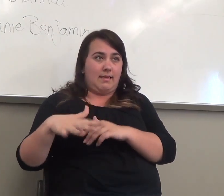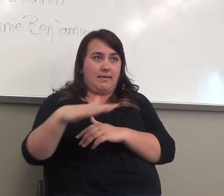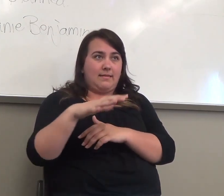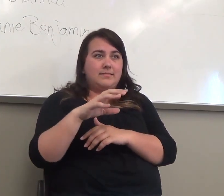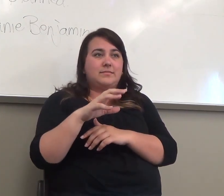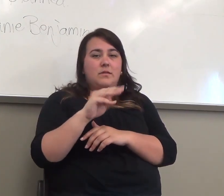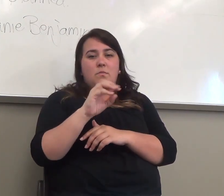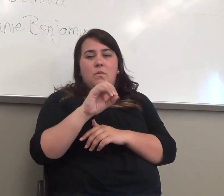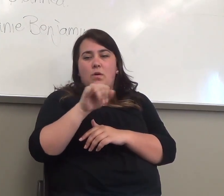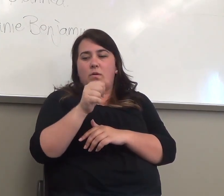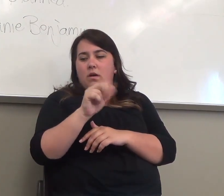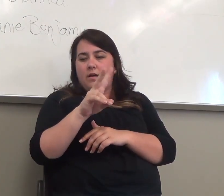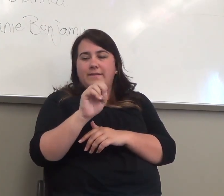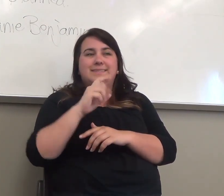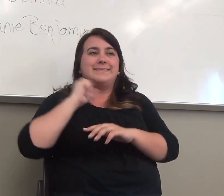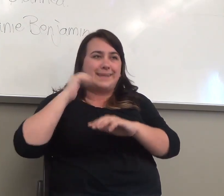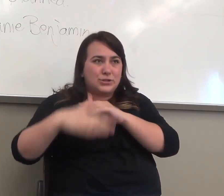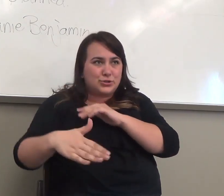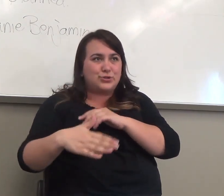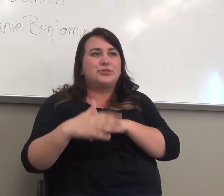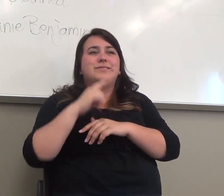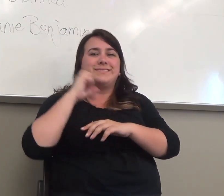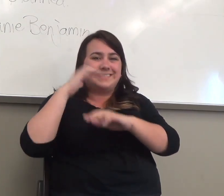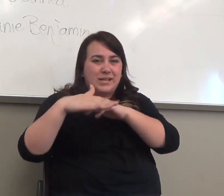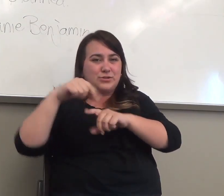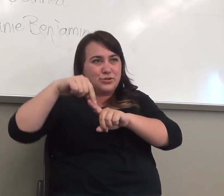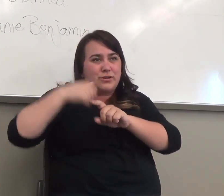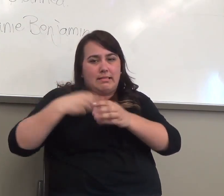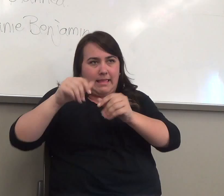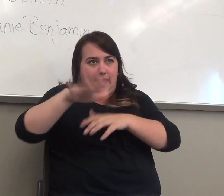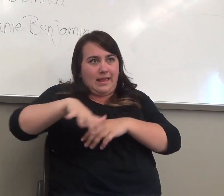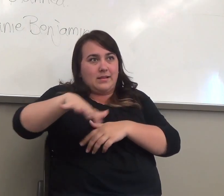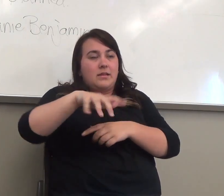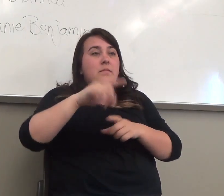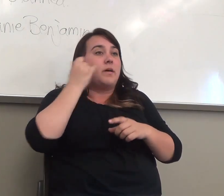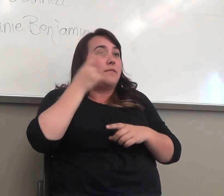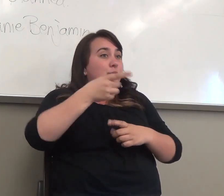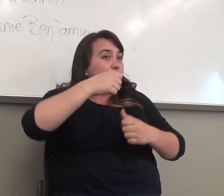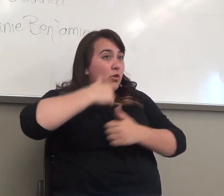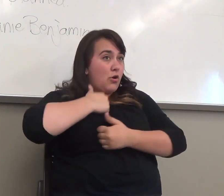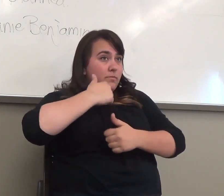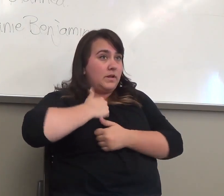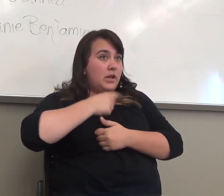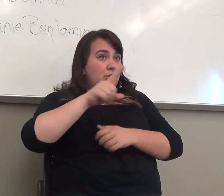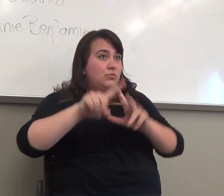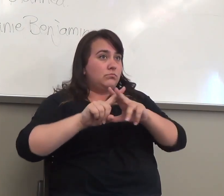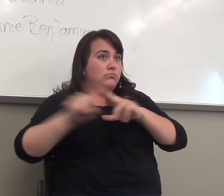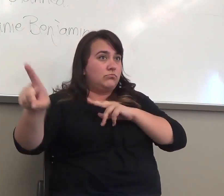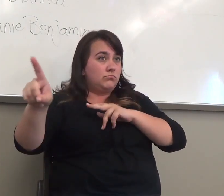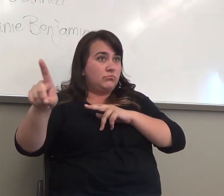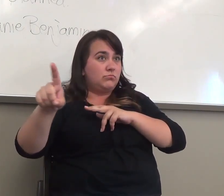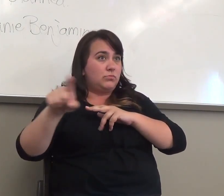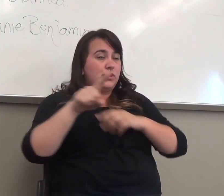Mojave Desert, that's this. But if you're in the Army and you leave without